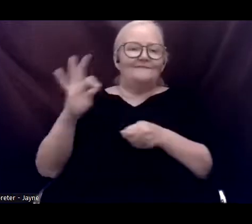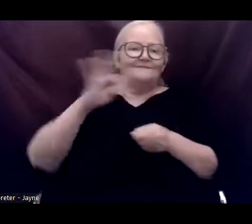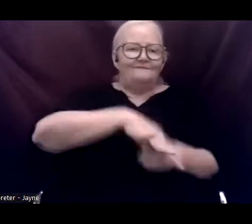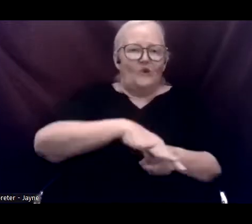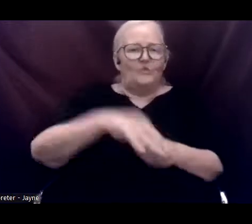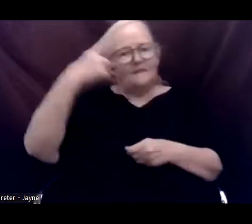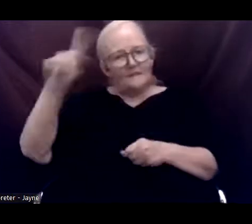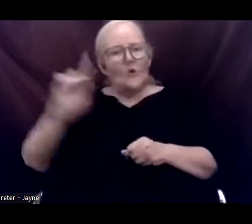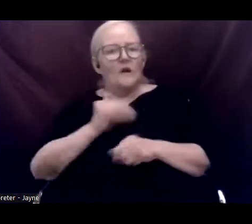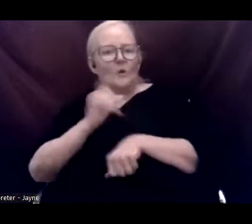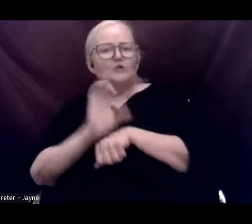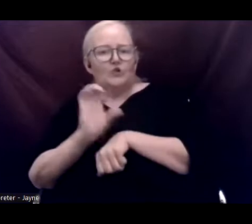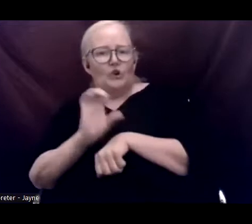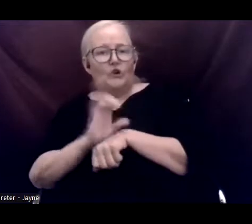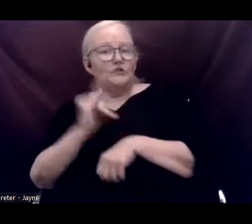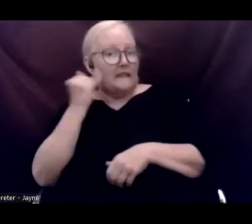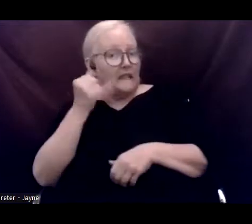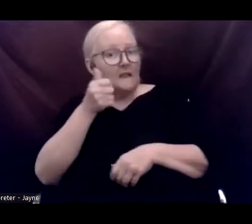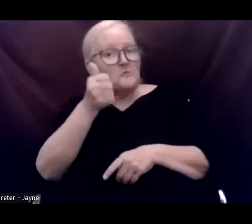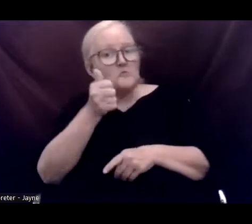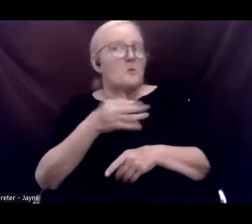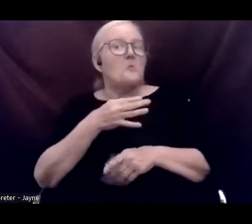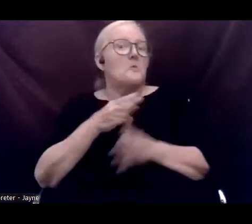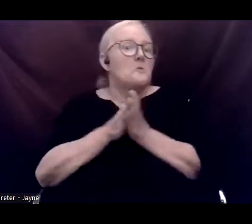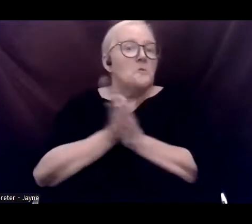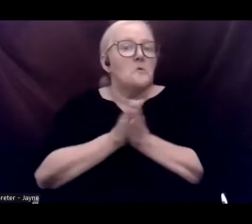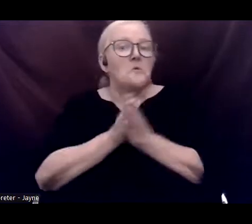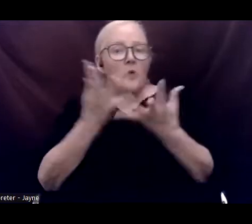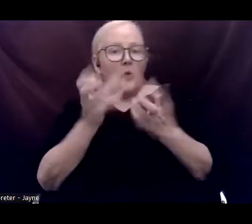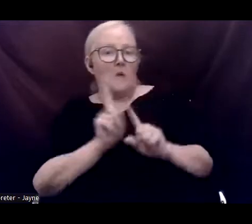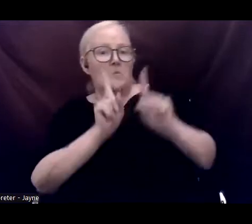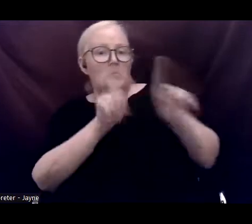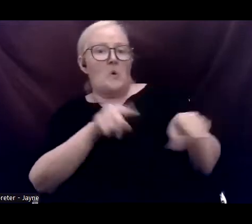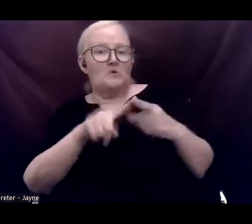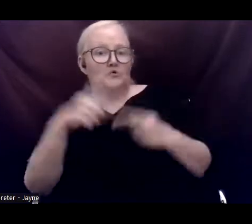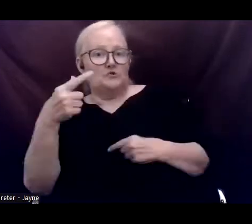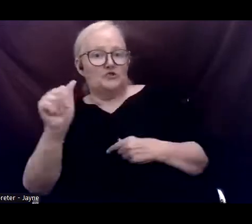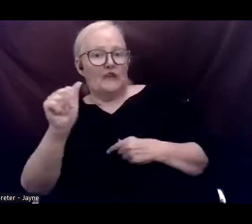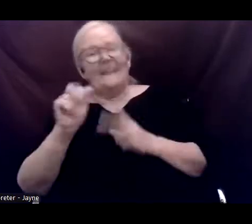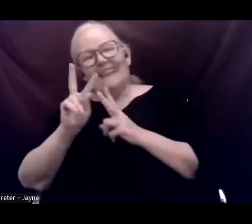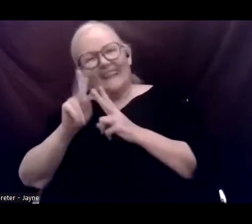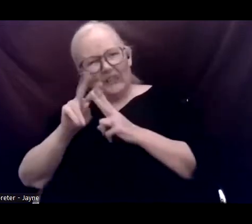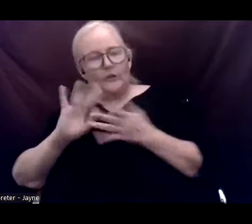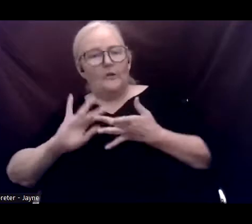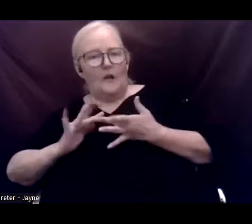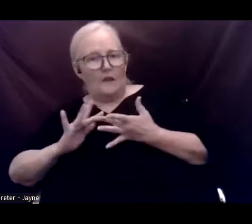our church. If you would like to attend General Assembly, either online or in person,